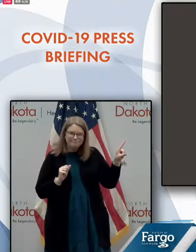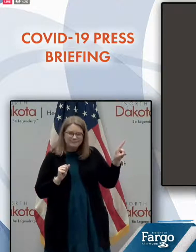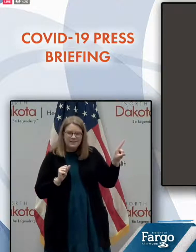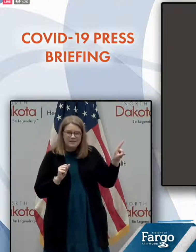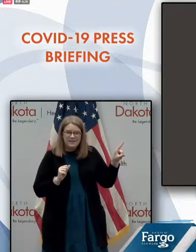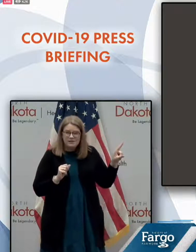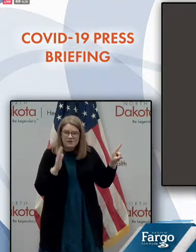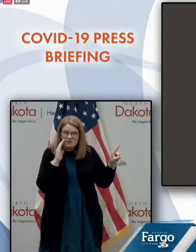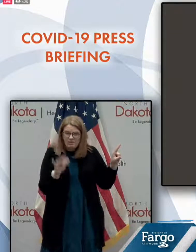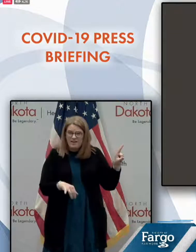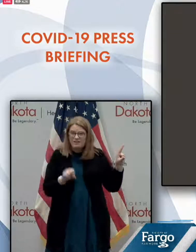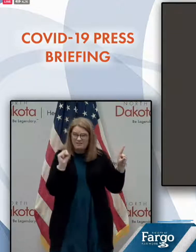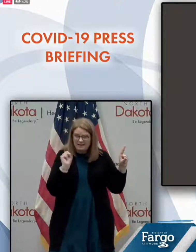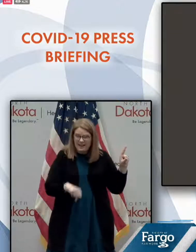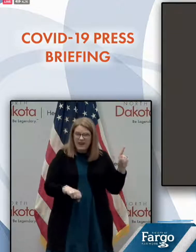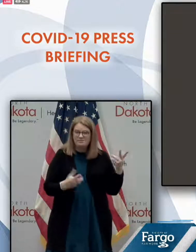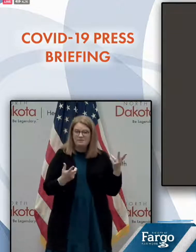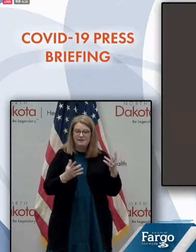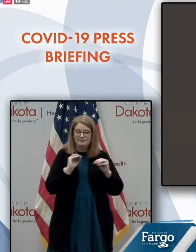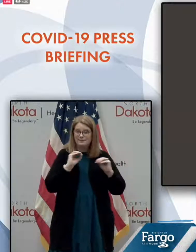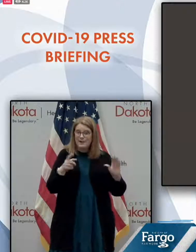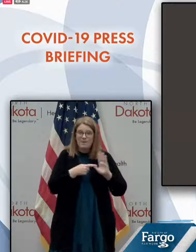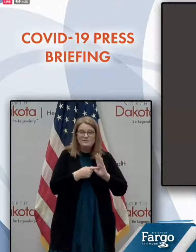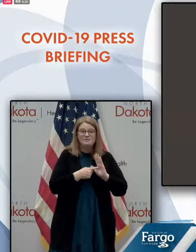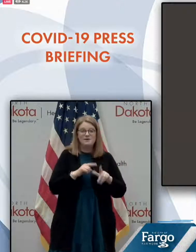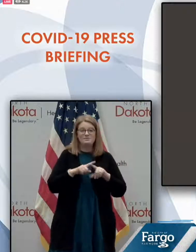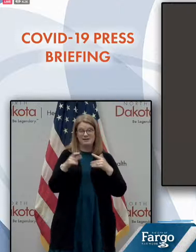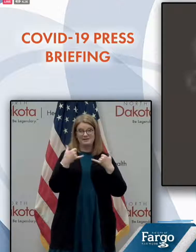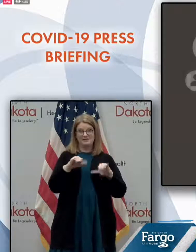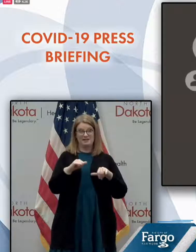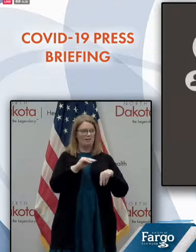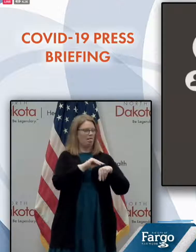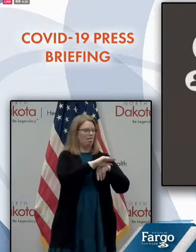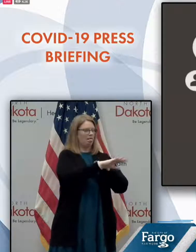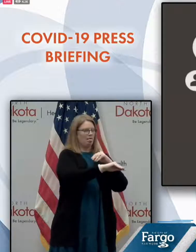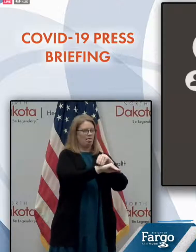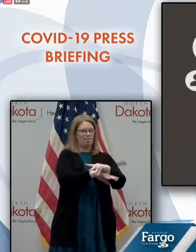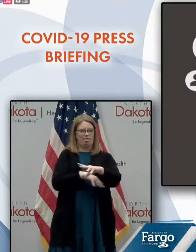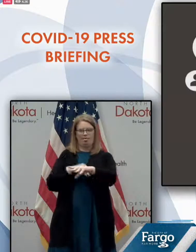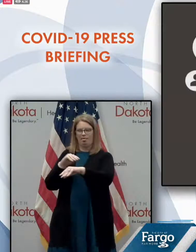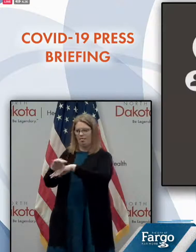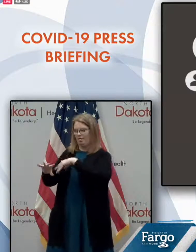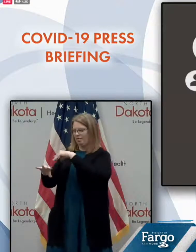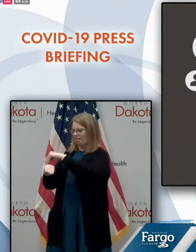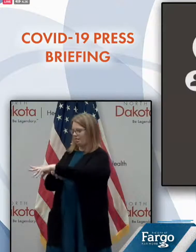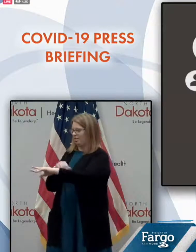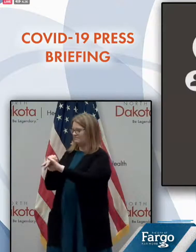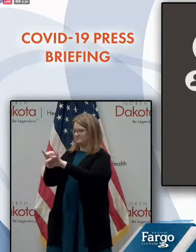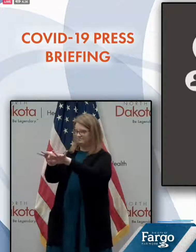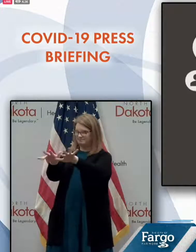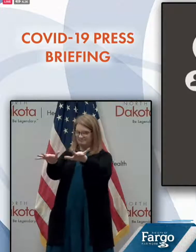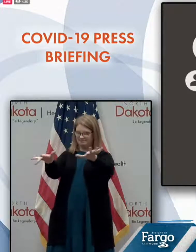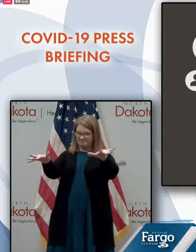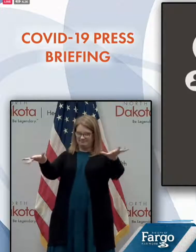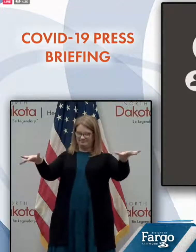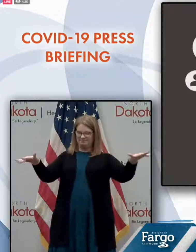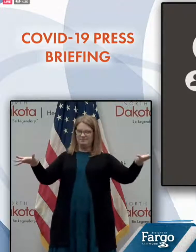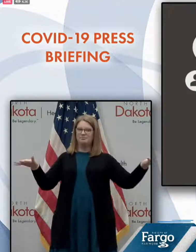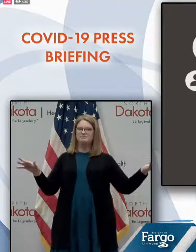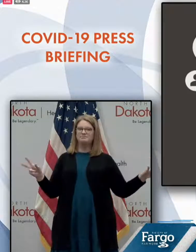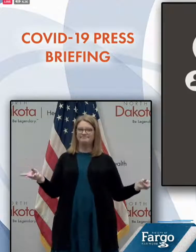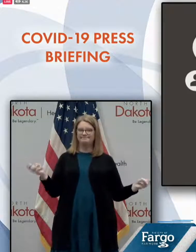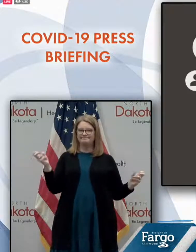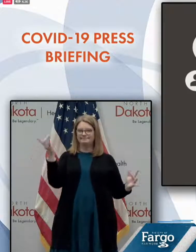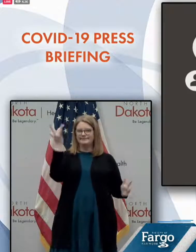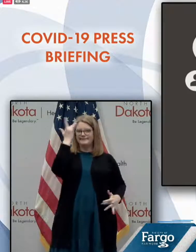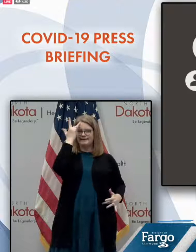you can be asymptomatic, you can transmit when you don't even know it, and then it goes from one goes to another, and then we know there are